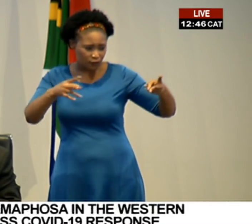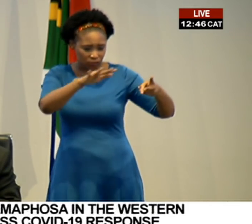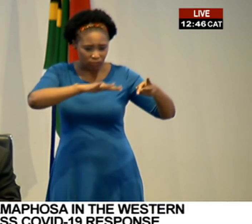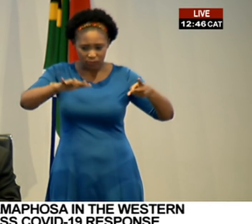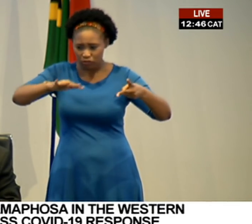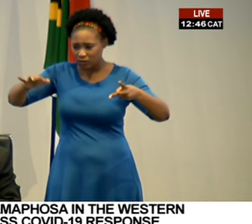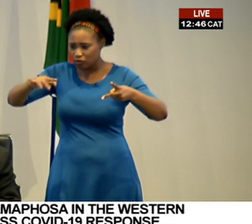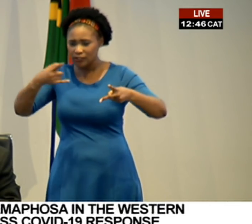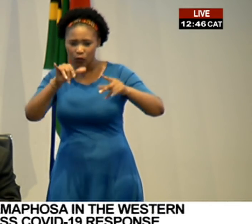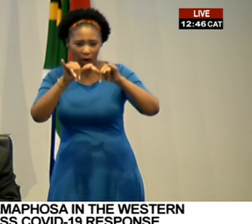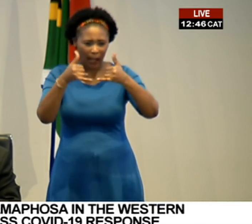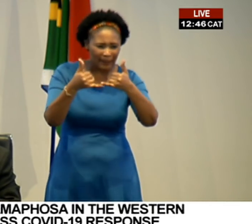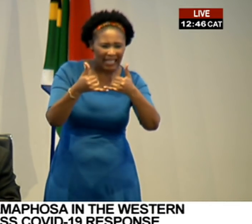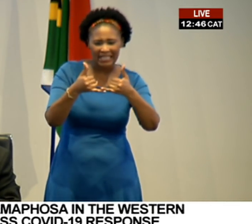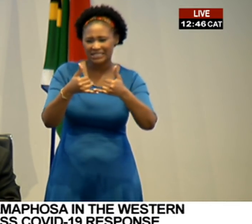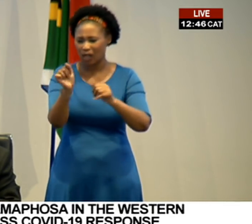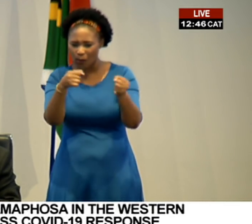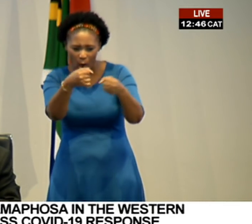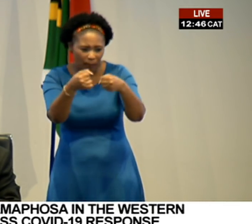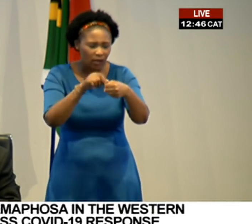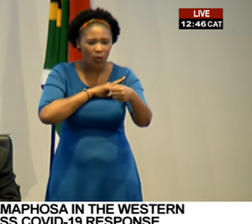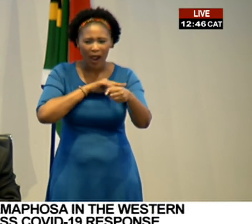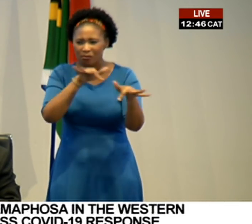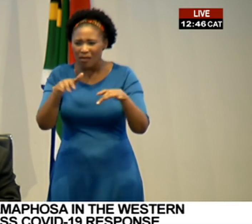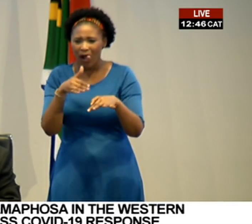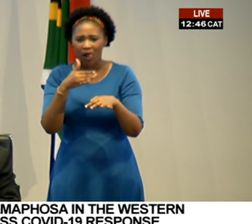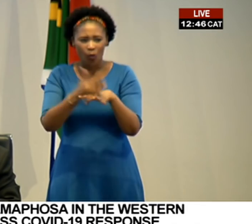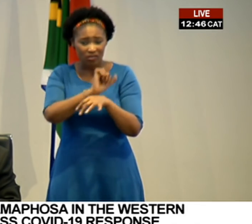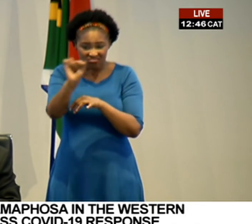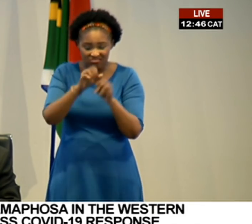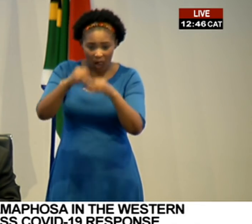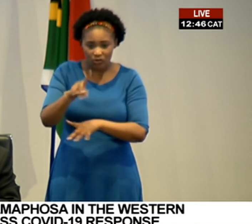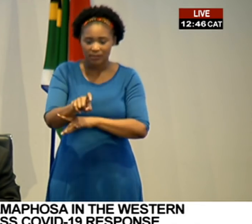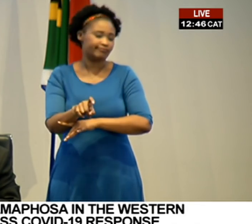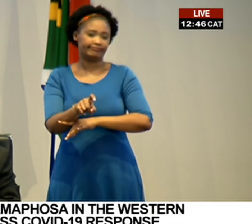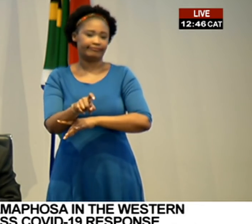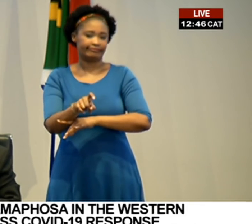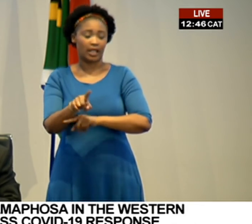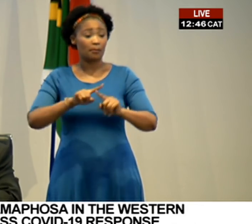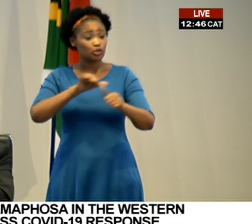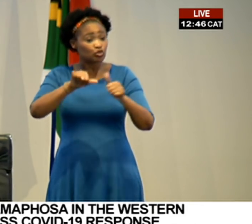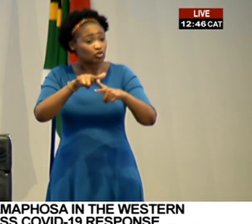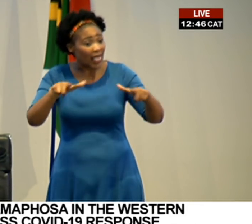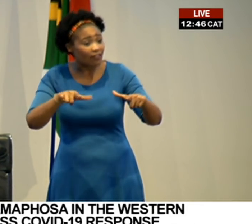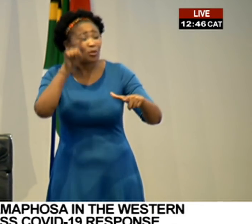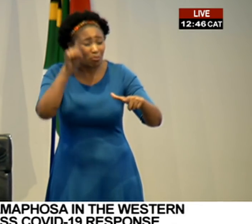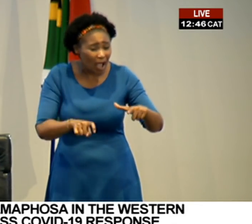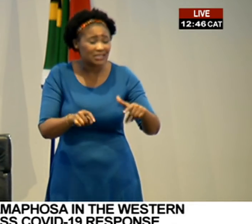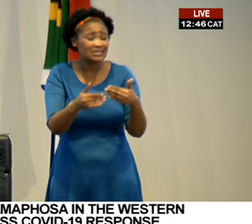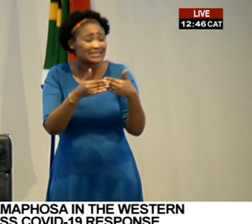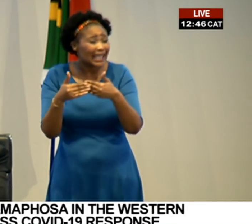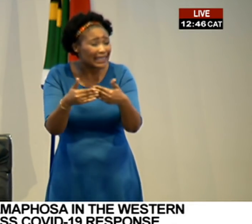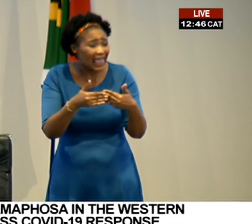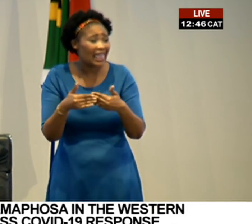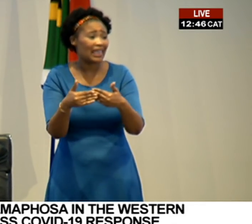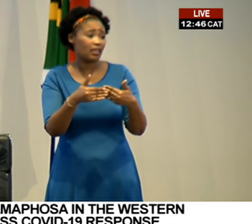companies, to ensure that people do not lose their jobs. But at the social level, we do need to take care